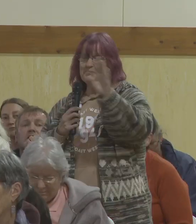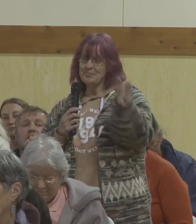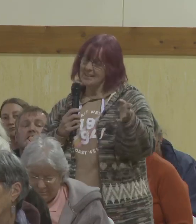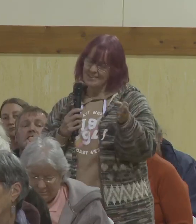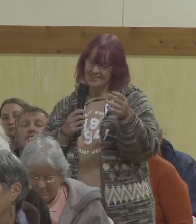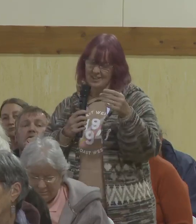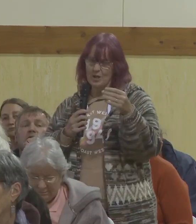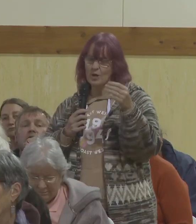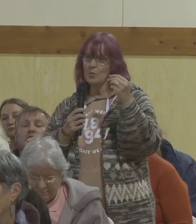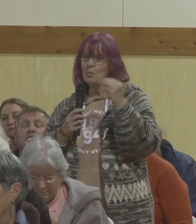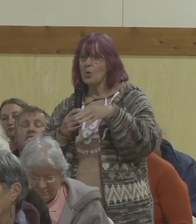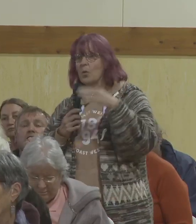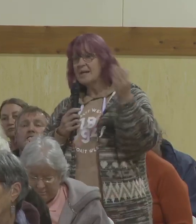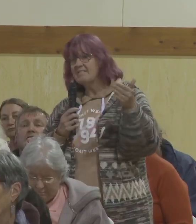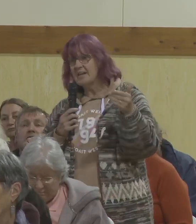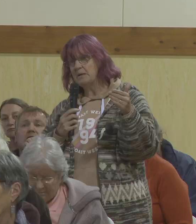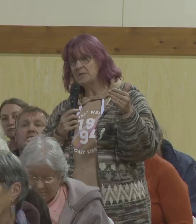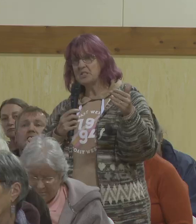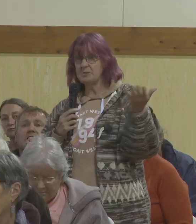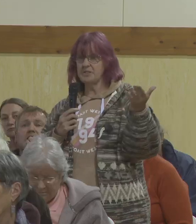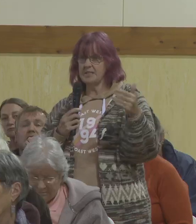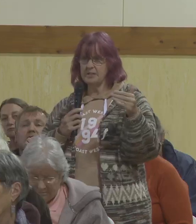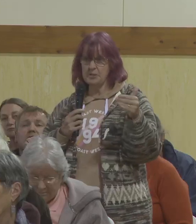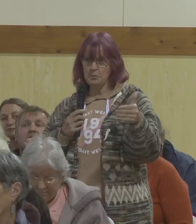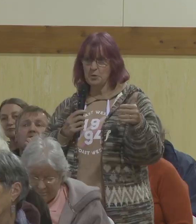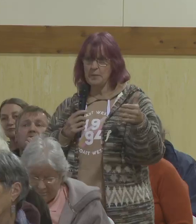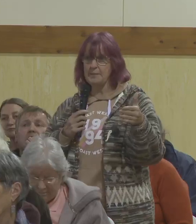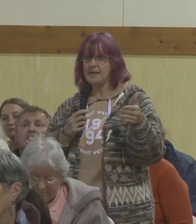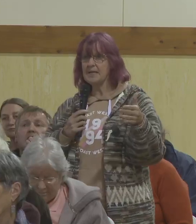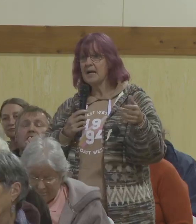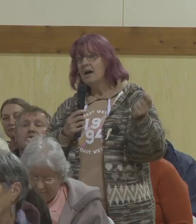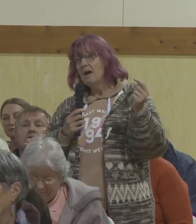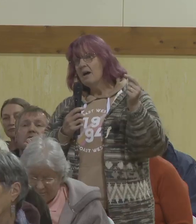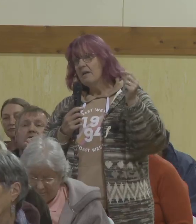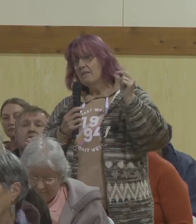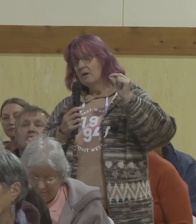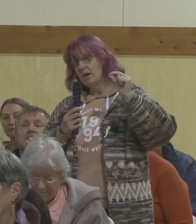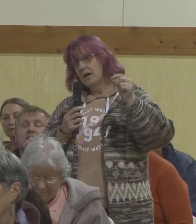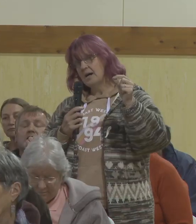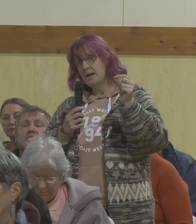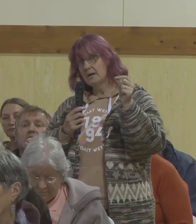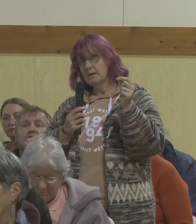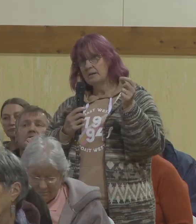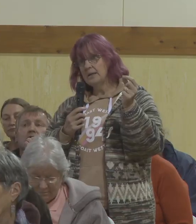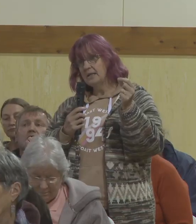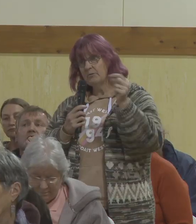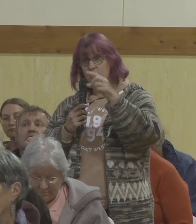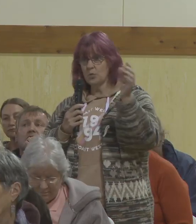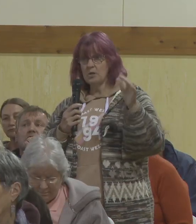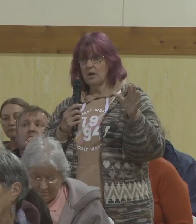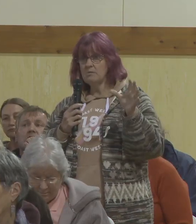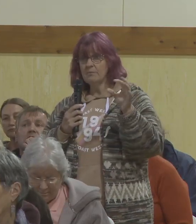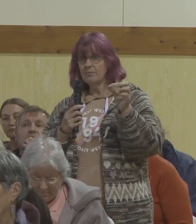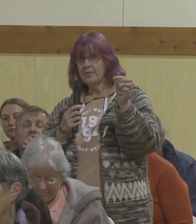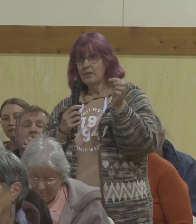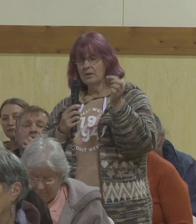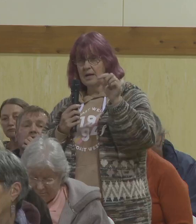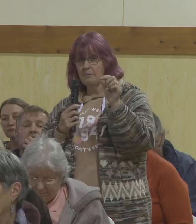But we have neighbours who have just got a newborn baby. Our lead levels were